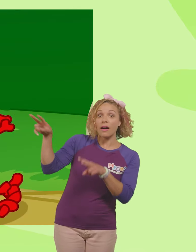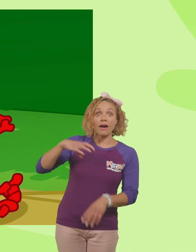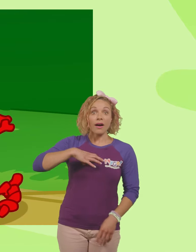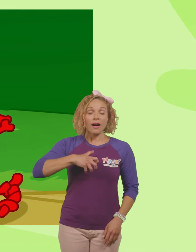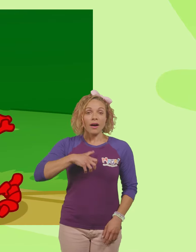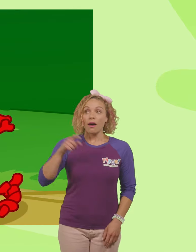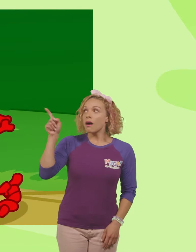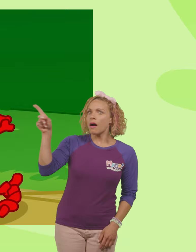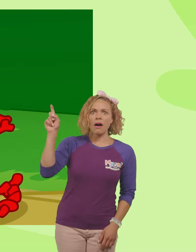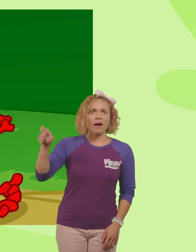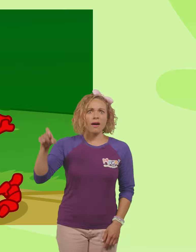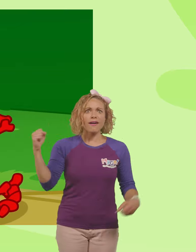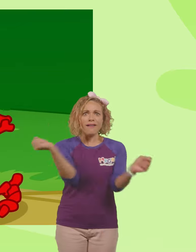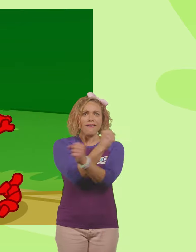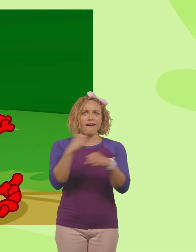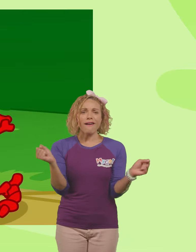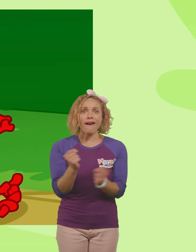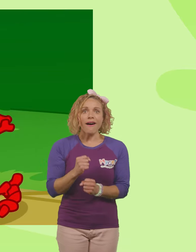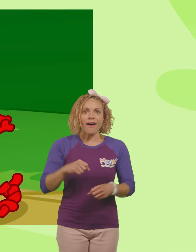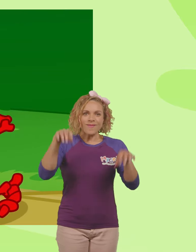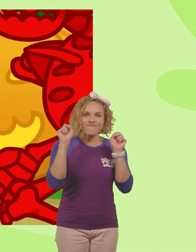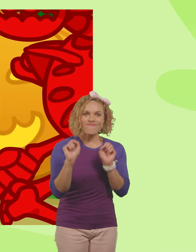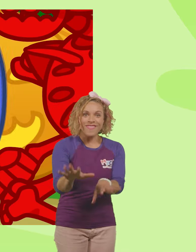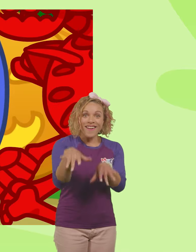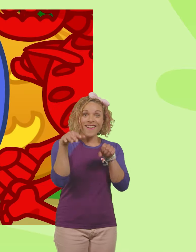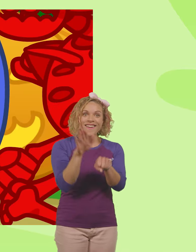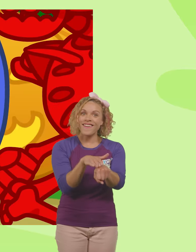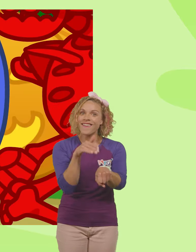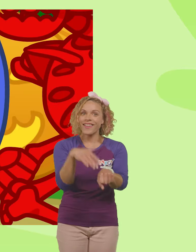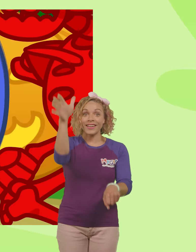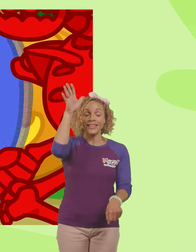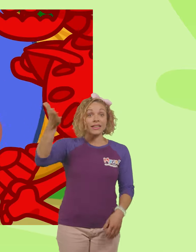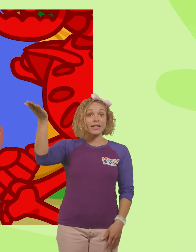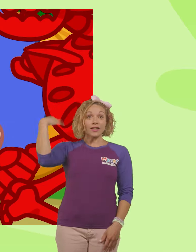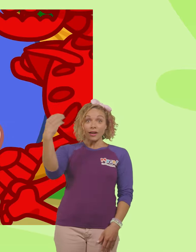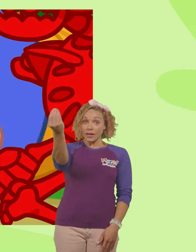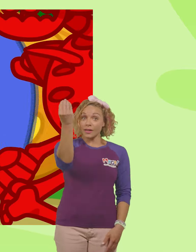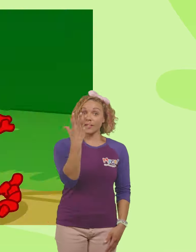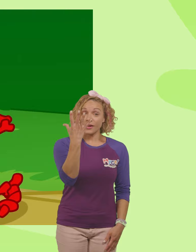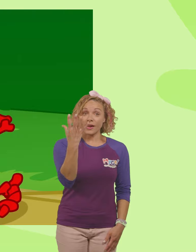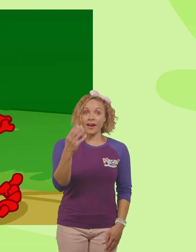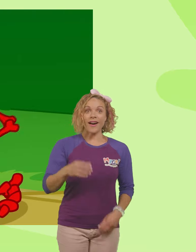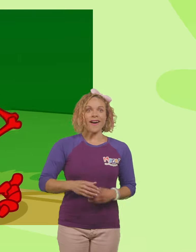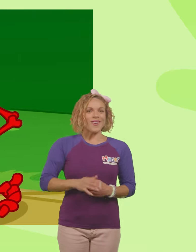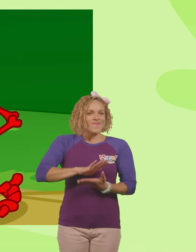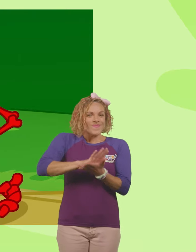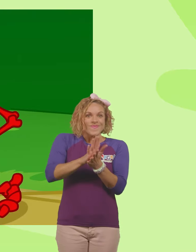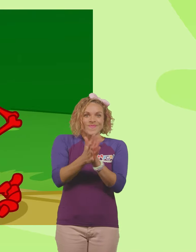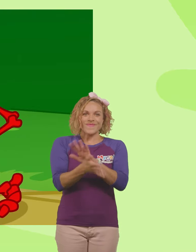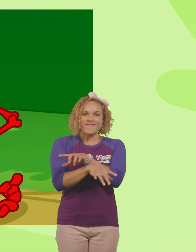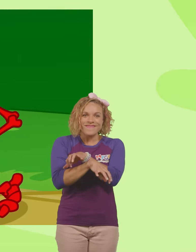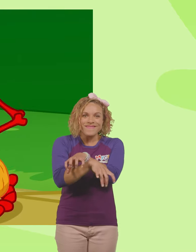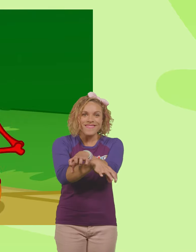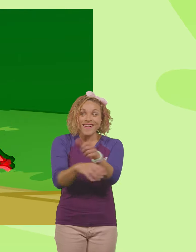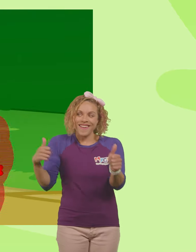Look, Morphle! That must be Spookler, the magic pet Daddy was talking about. Morph into